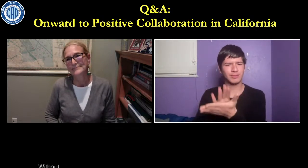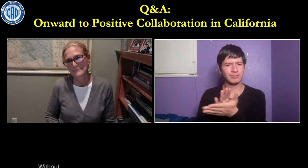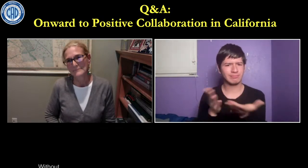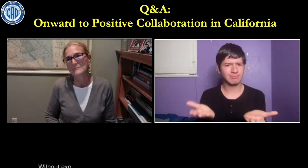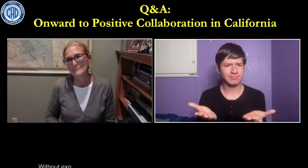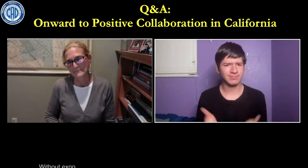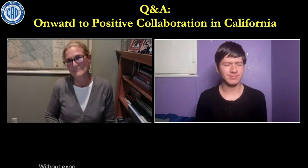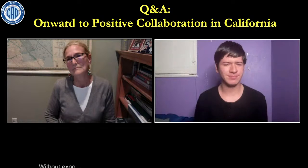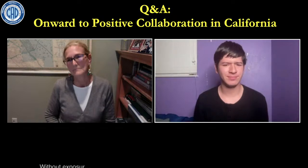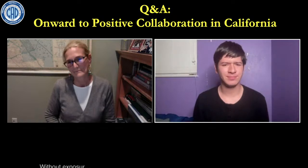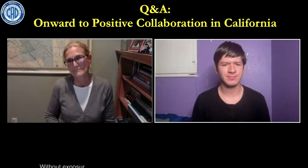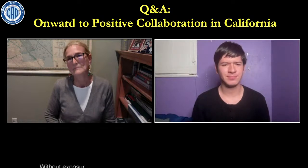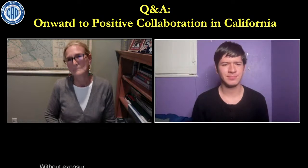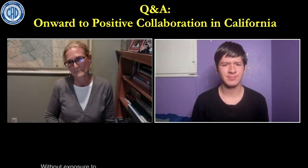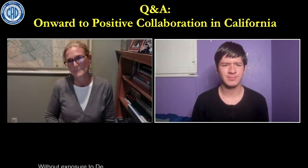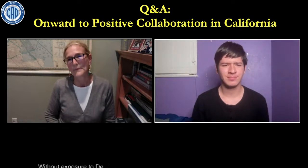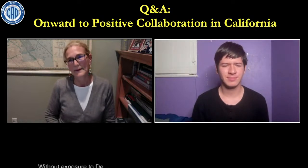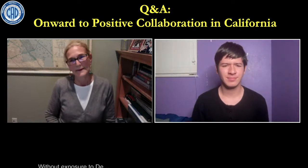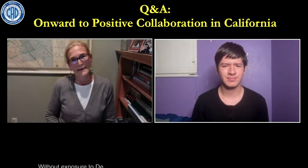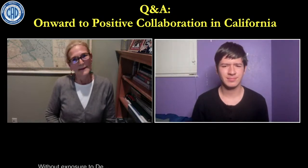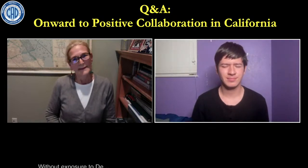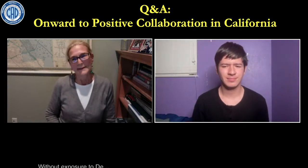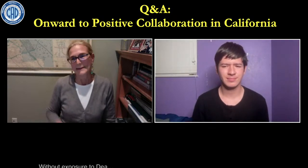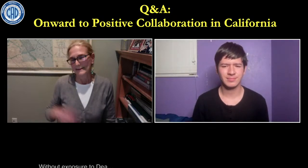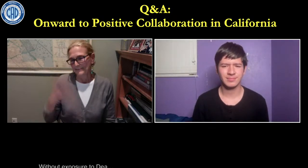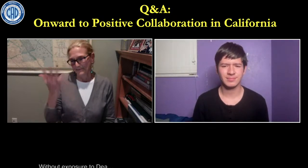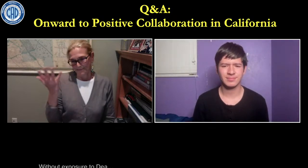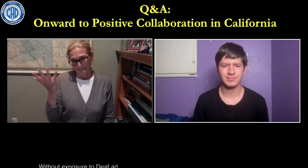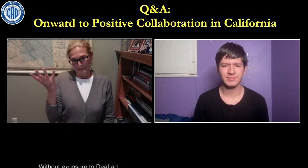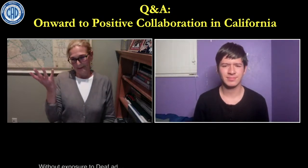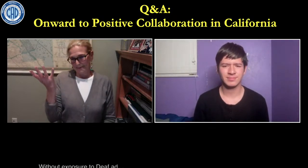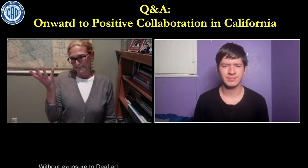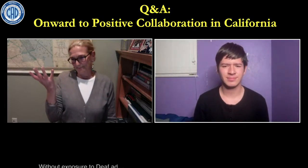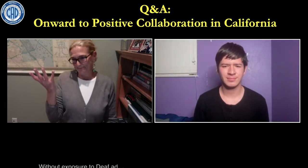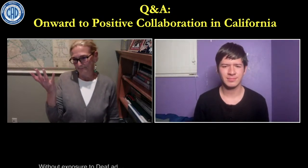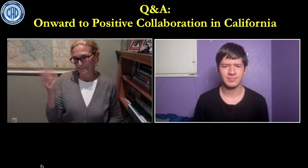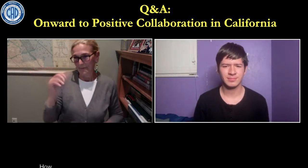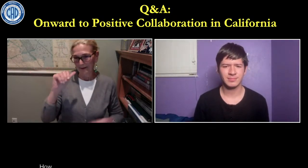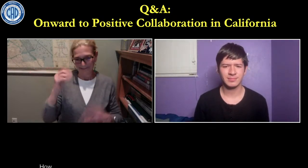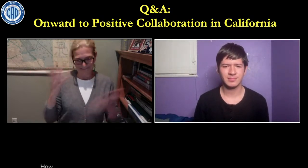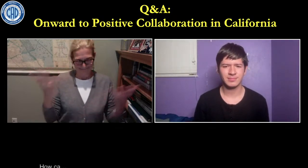how can we provide them that that exposure in the state of California?